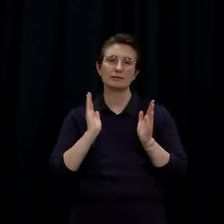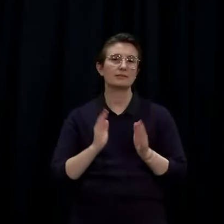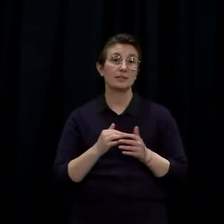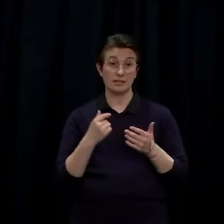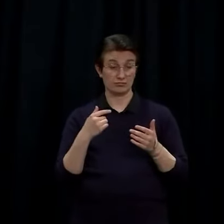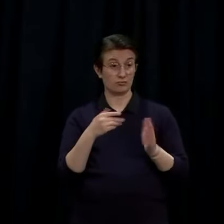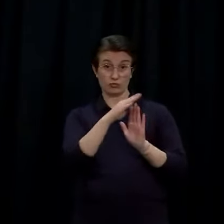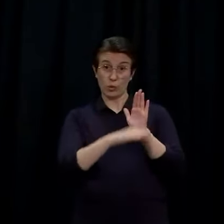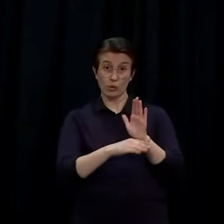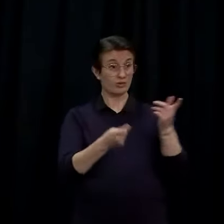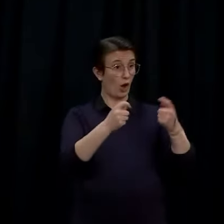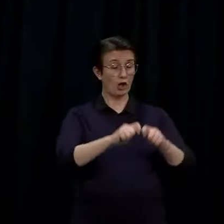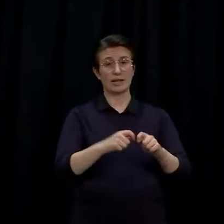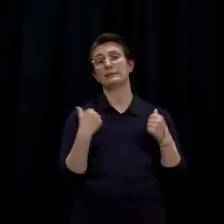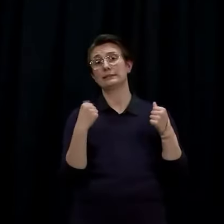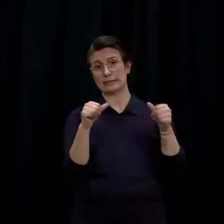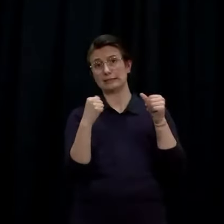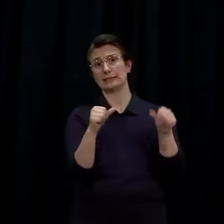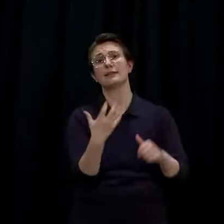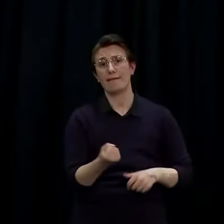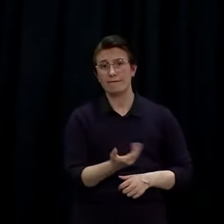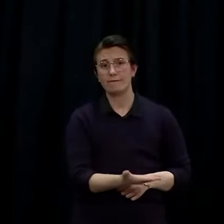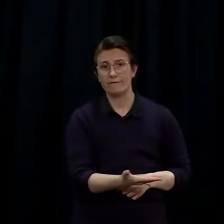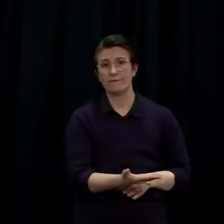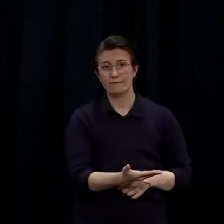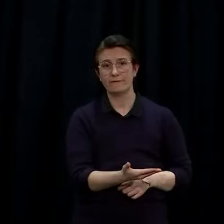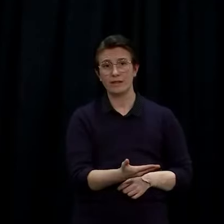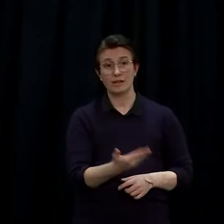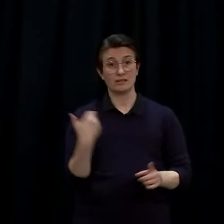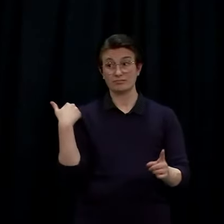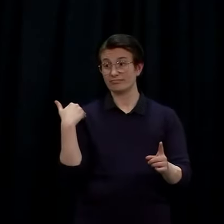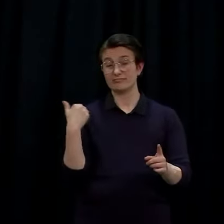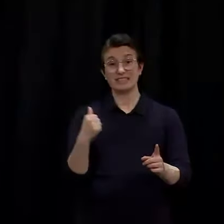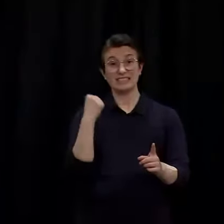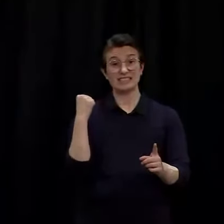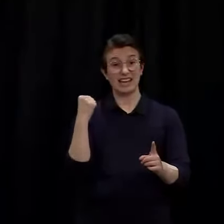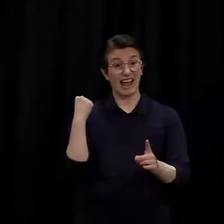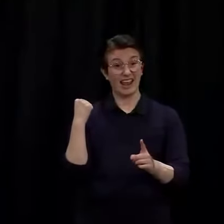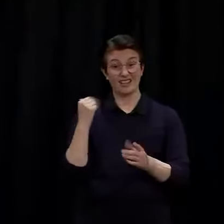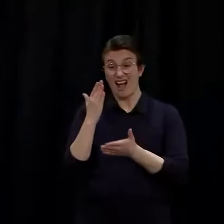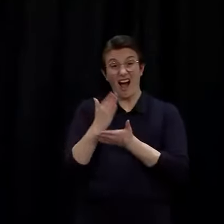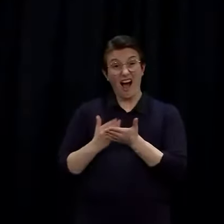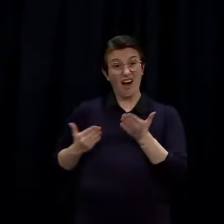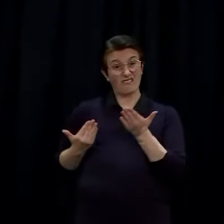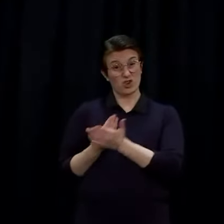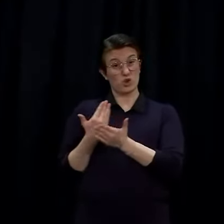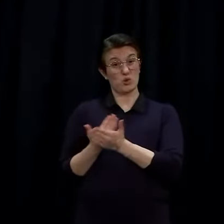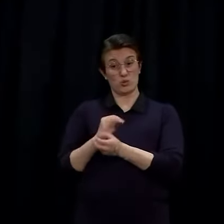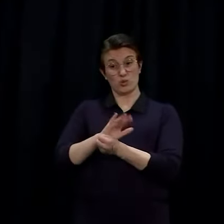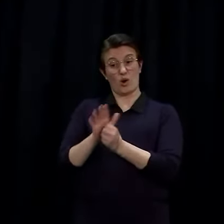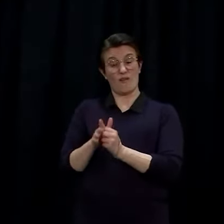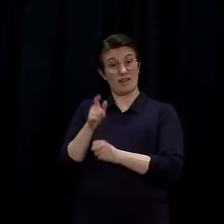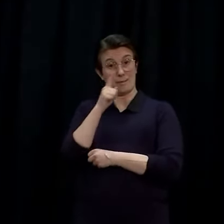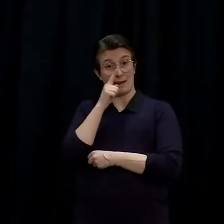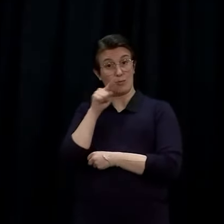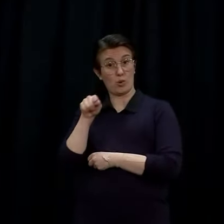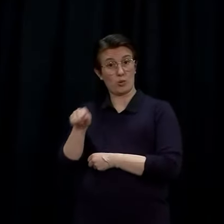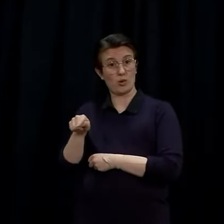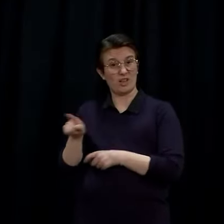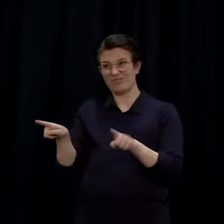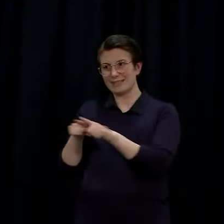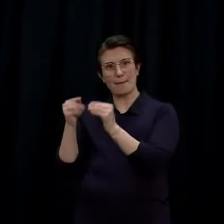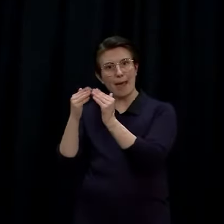where, yes, we expect more cases. Half of what we had yesterday were all in people's households. So it's their family members